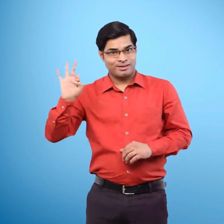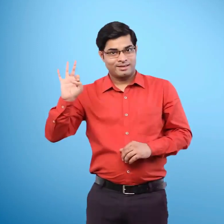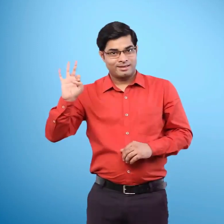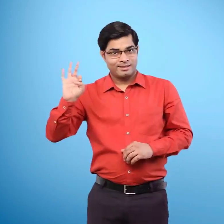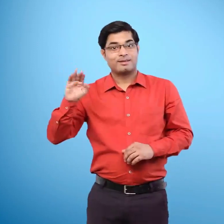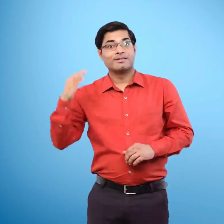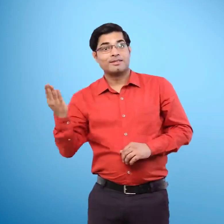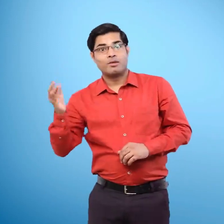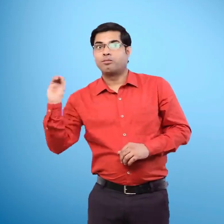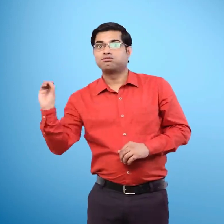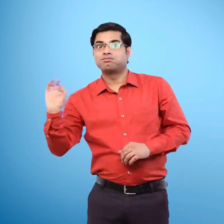40, dash,